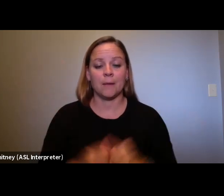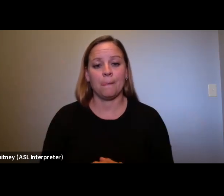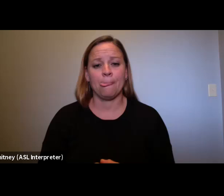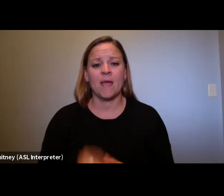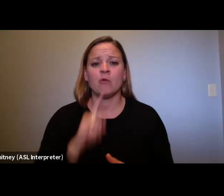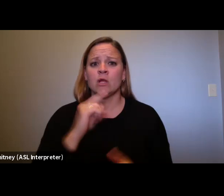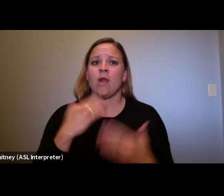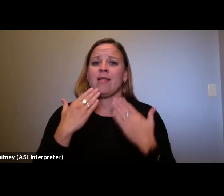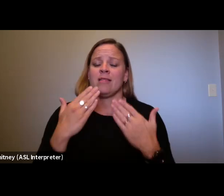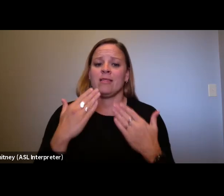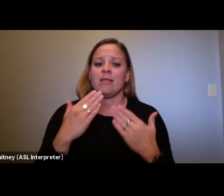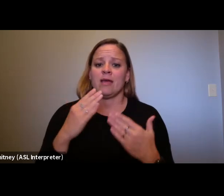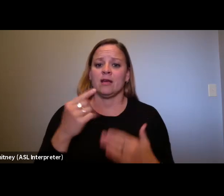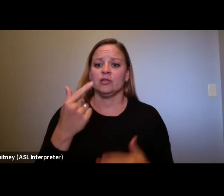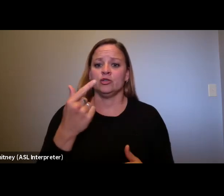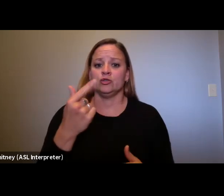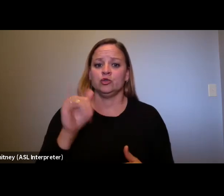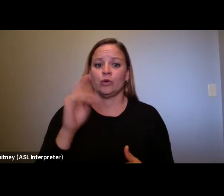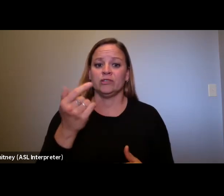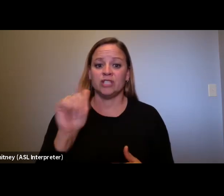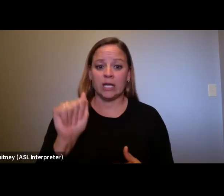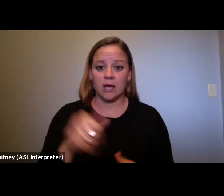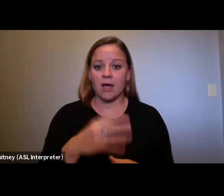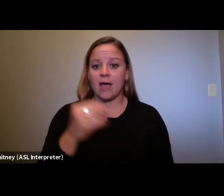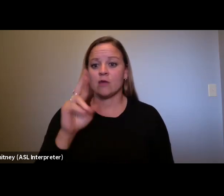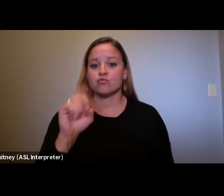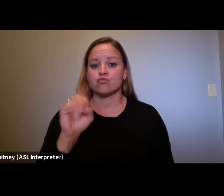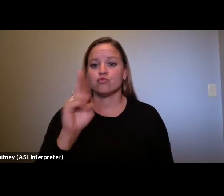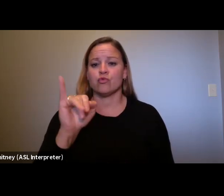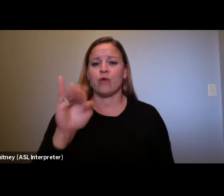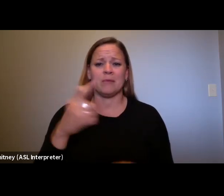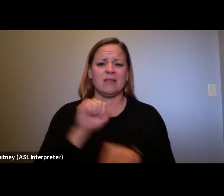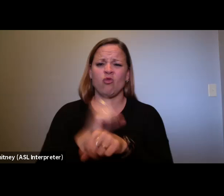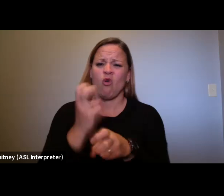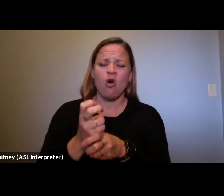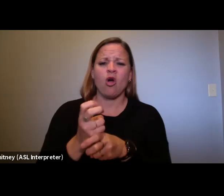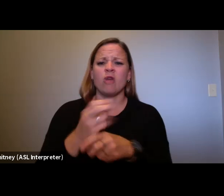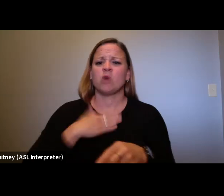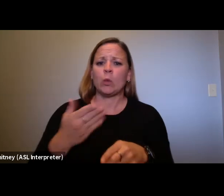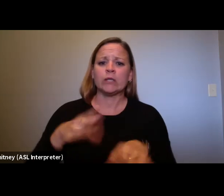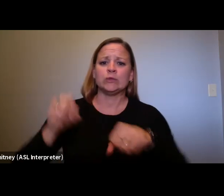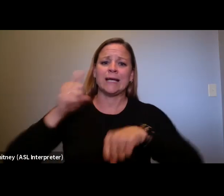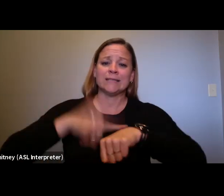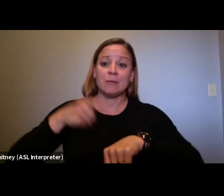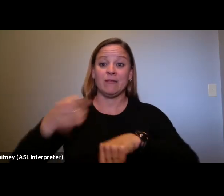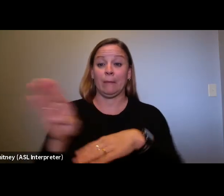want to thank Georgina and Robbie for all the work that they've put into this and being willing to take time out of their very